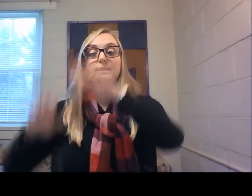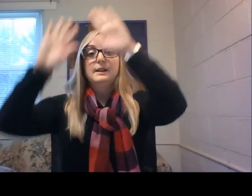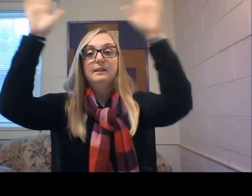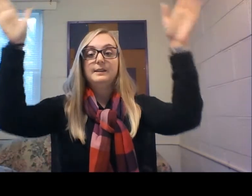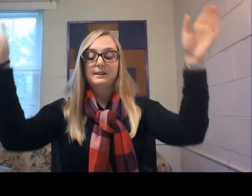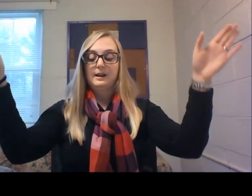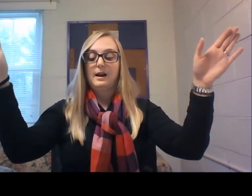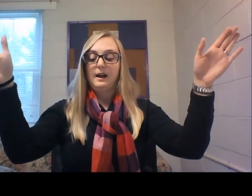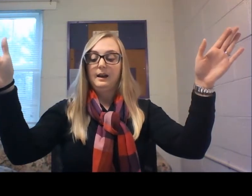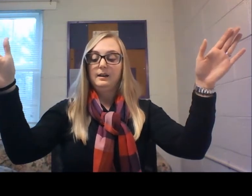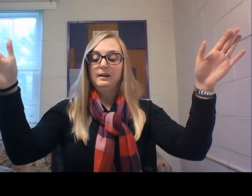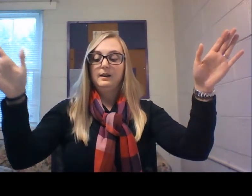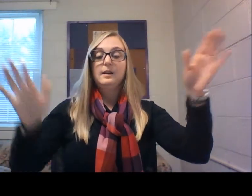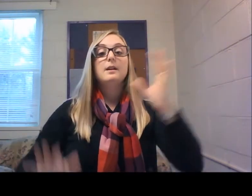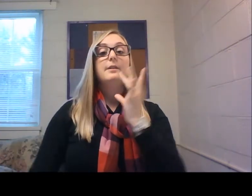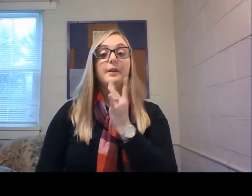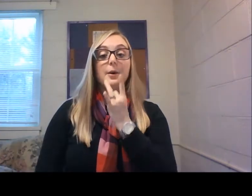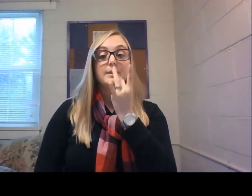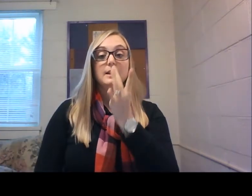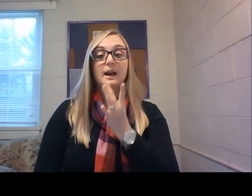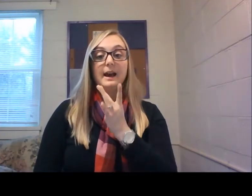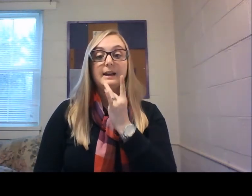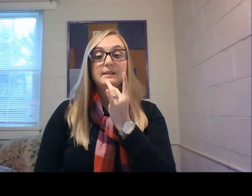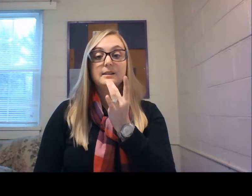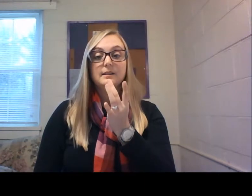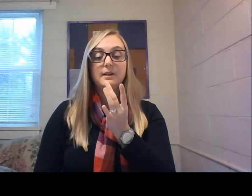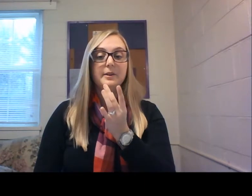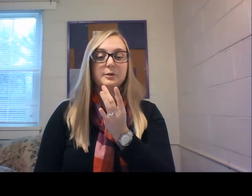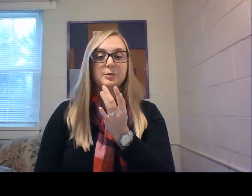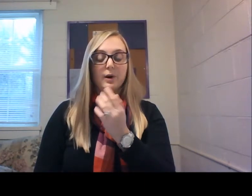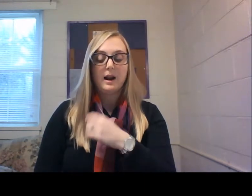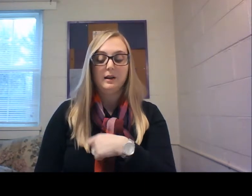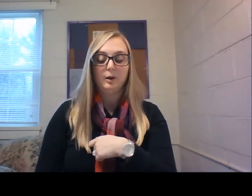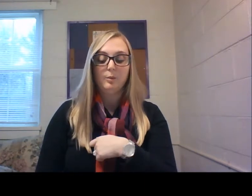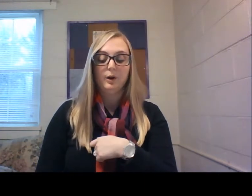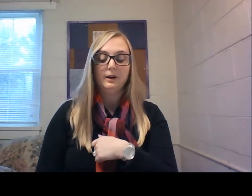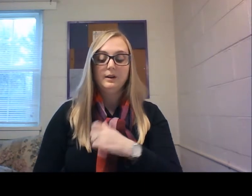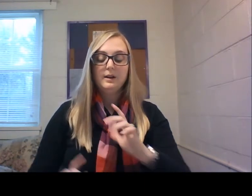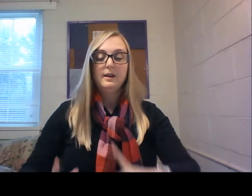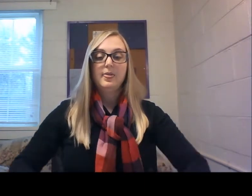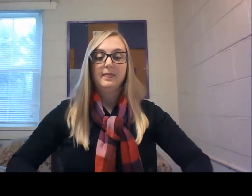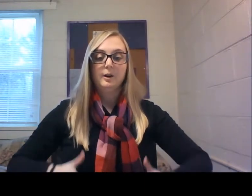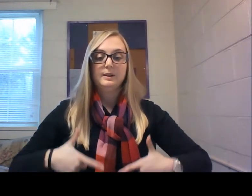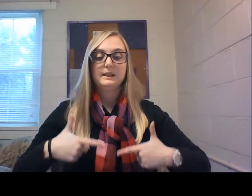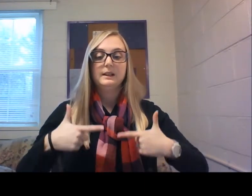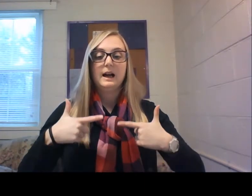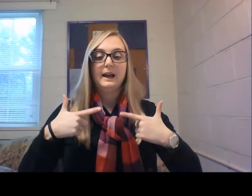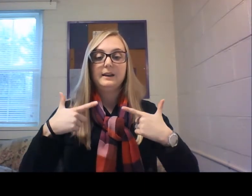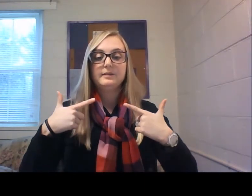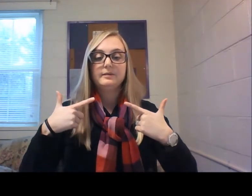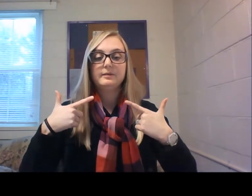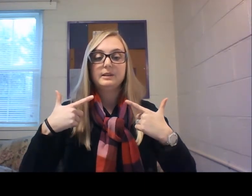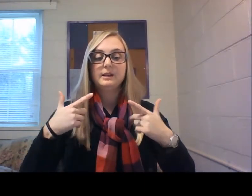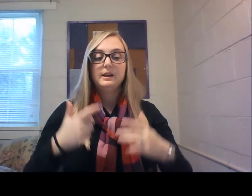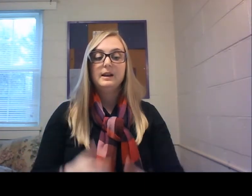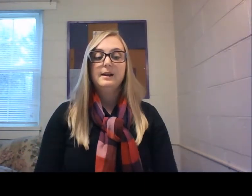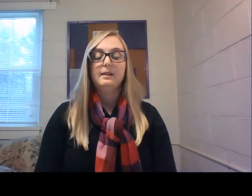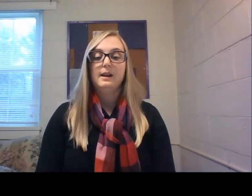in the sky, there was light, and these are spread out a little more, there was life,